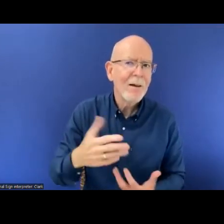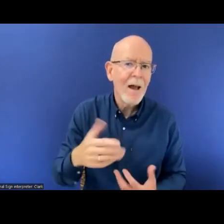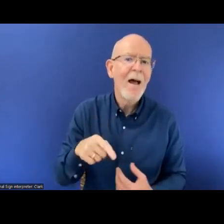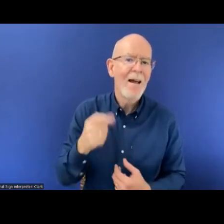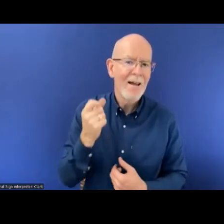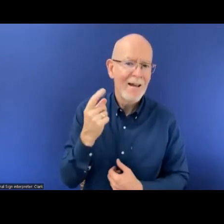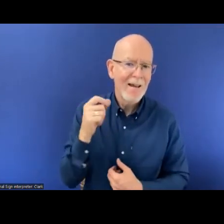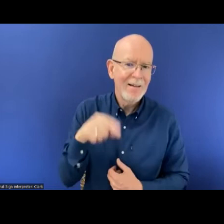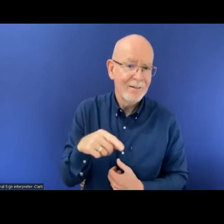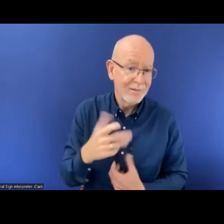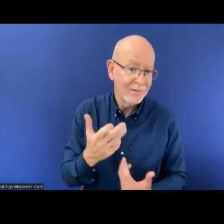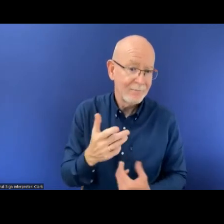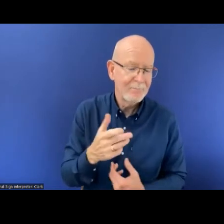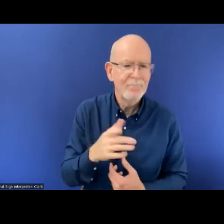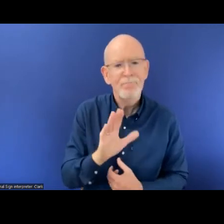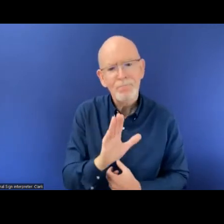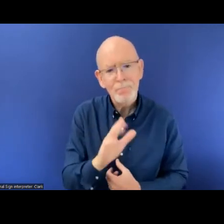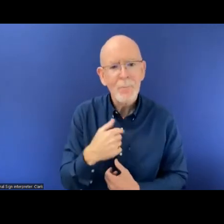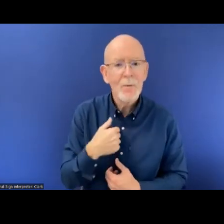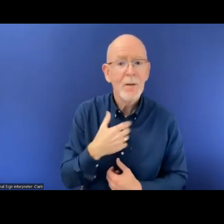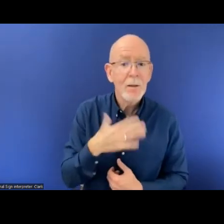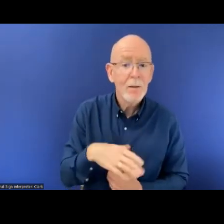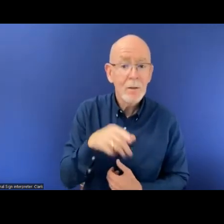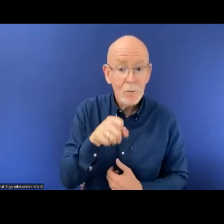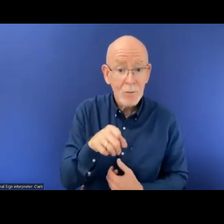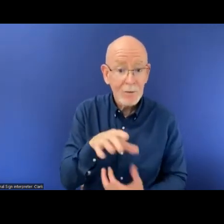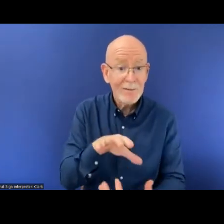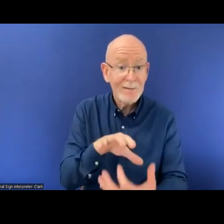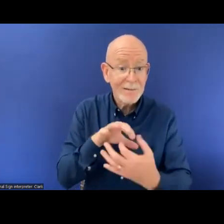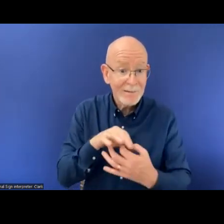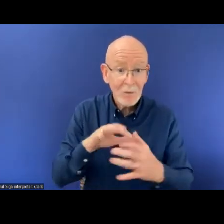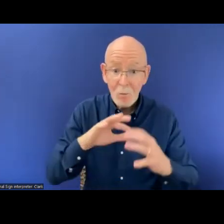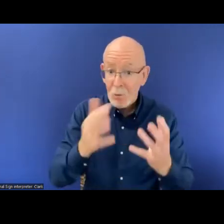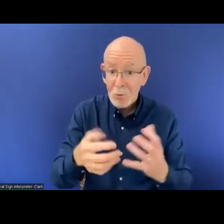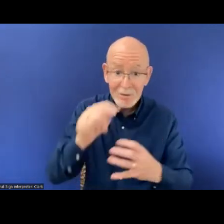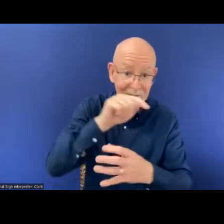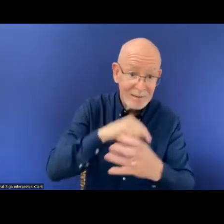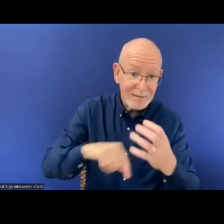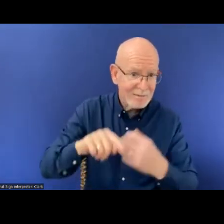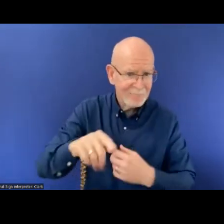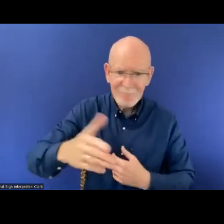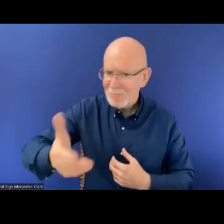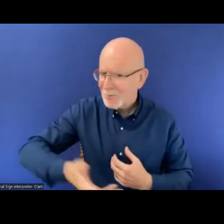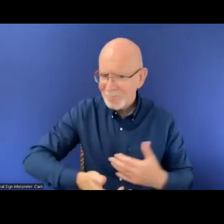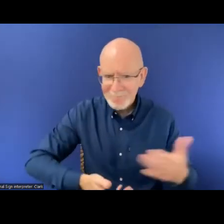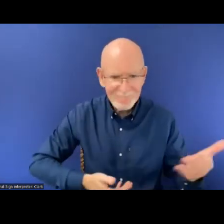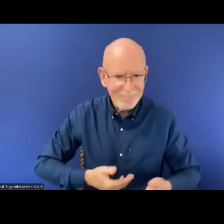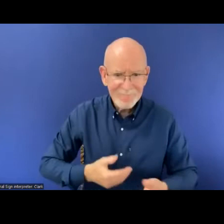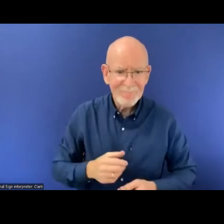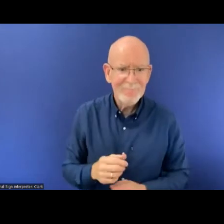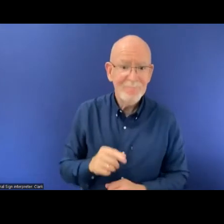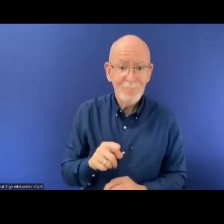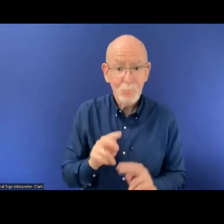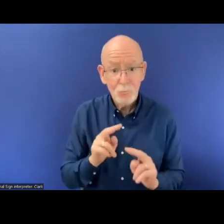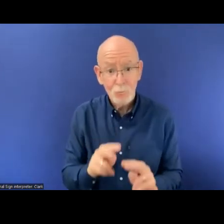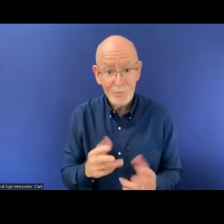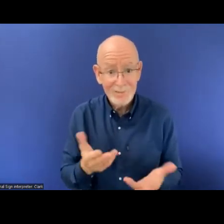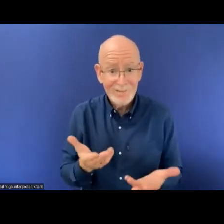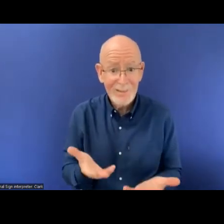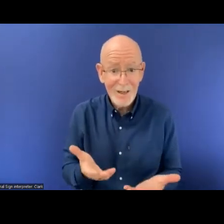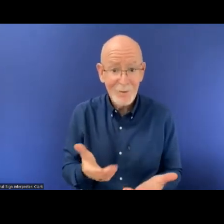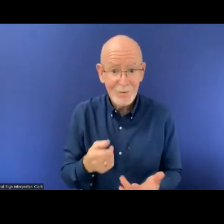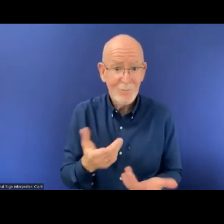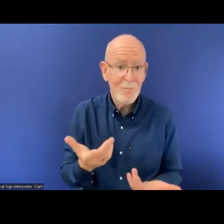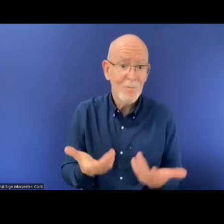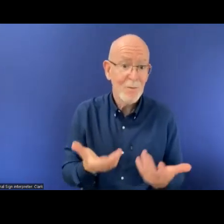welcome to this gathering. I'm Ollie Barrett and it's my honour to be your co-host. This is a subject incredibly close to